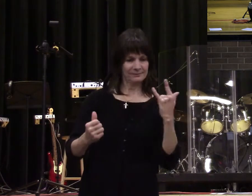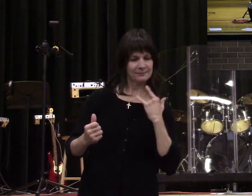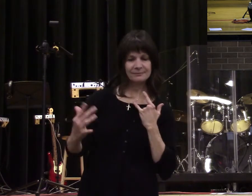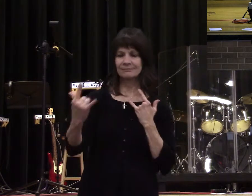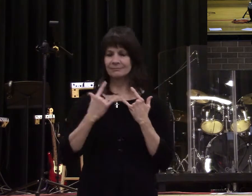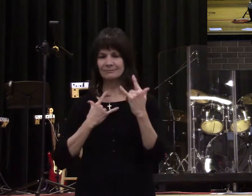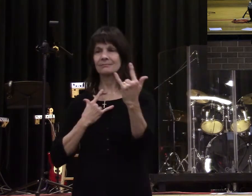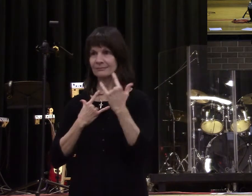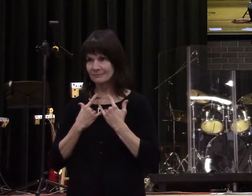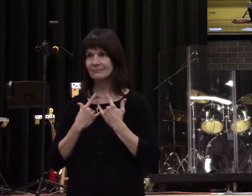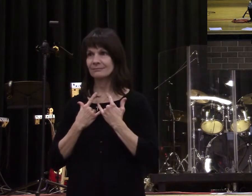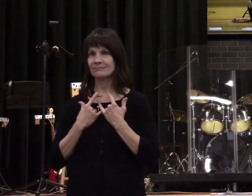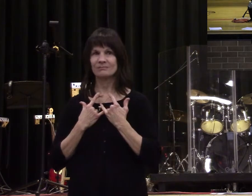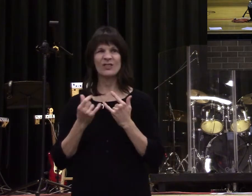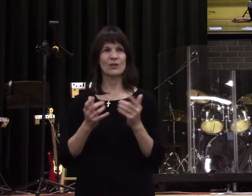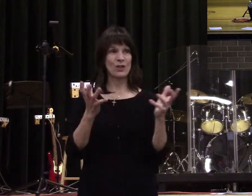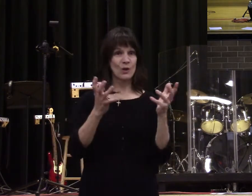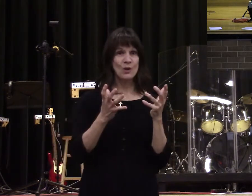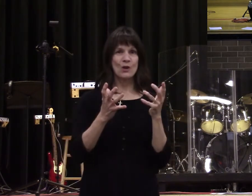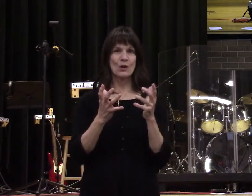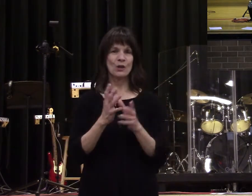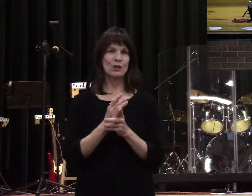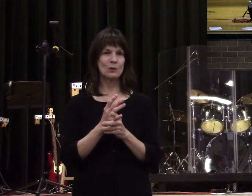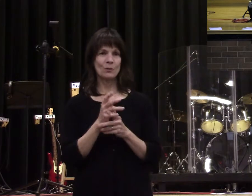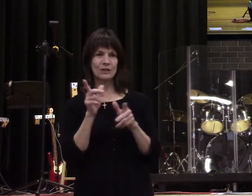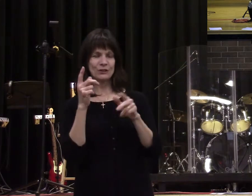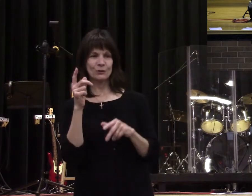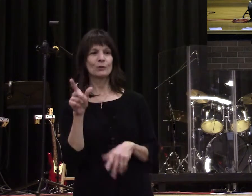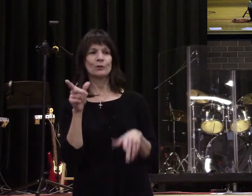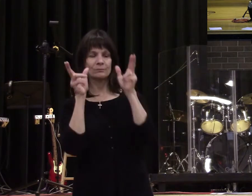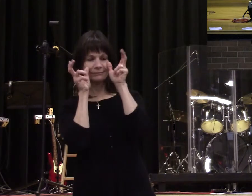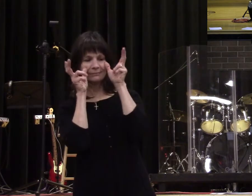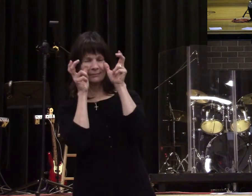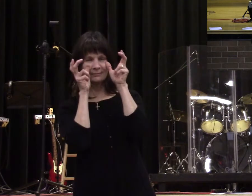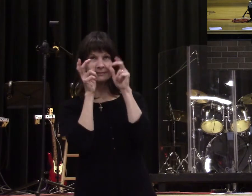You want to hear, Mommy, I love you. Daddy, I love you from each of your children.